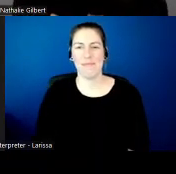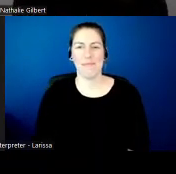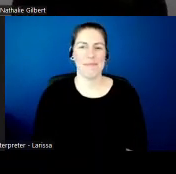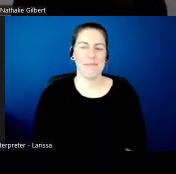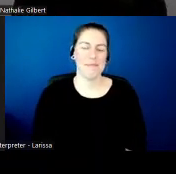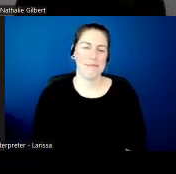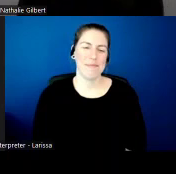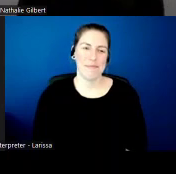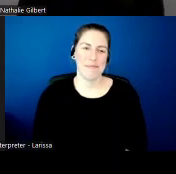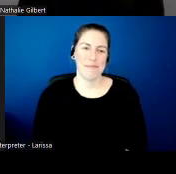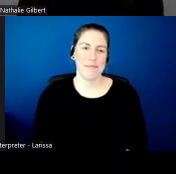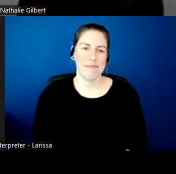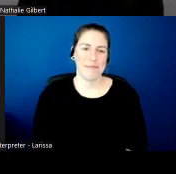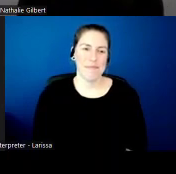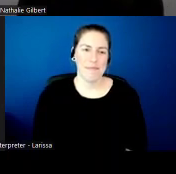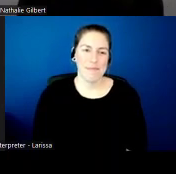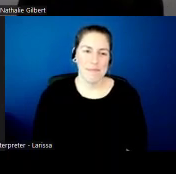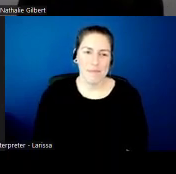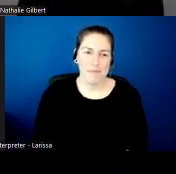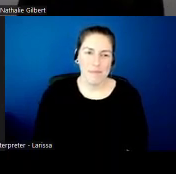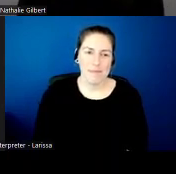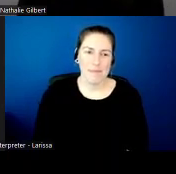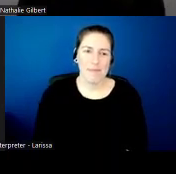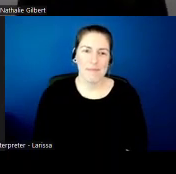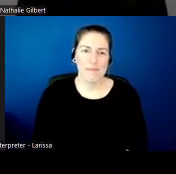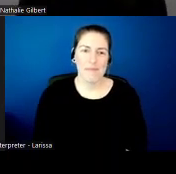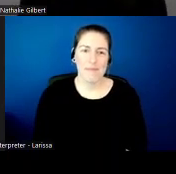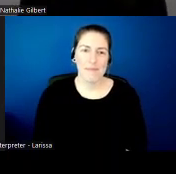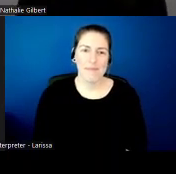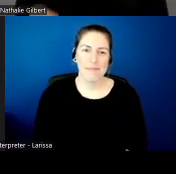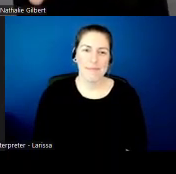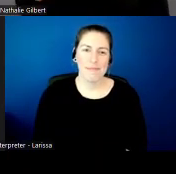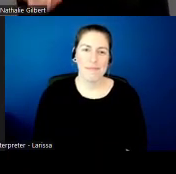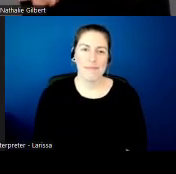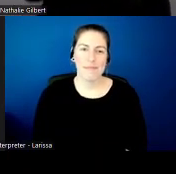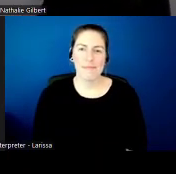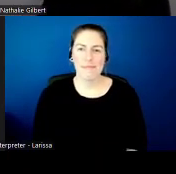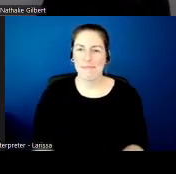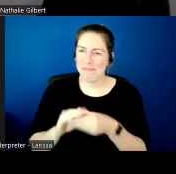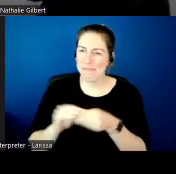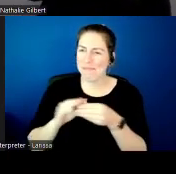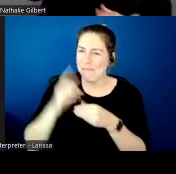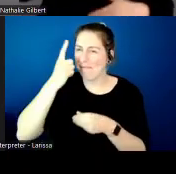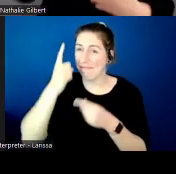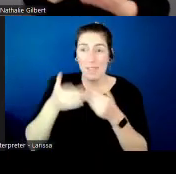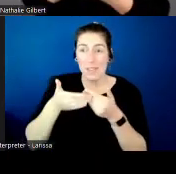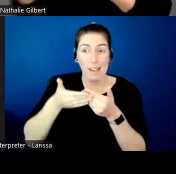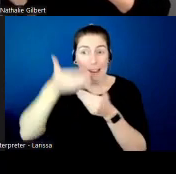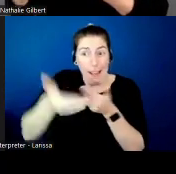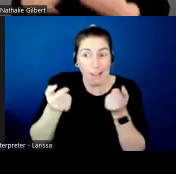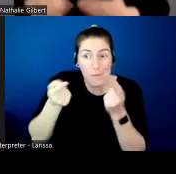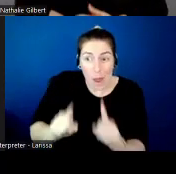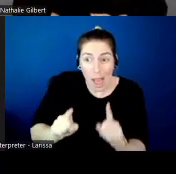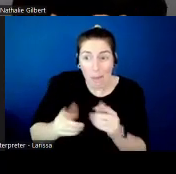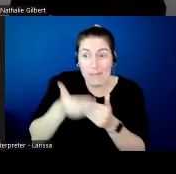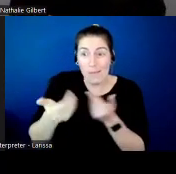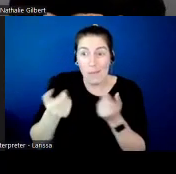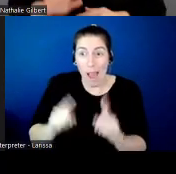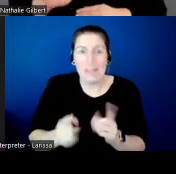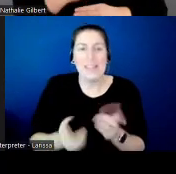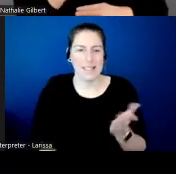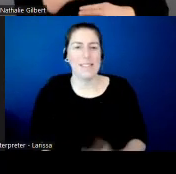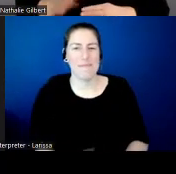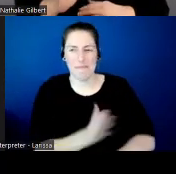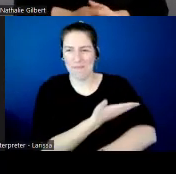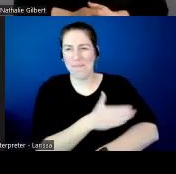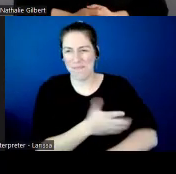Yeah, you were wondering what was going to happen next. I was. What was that? Yeah. Well, holy cow. Did you see